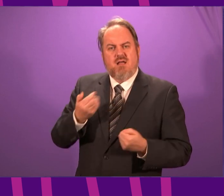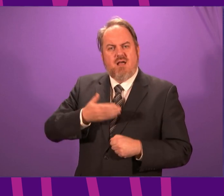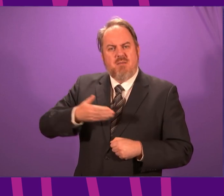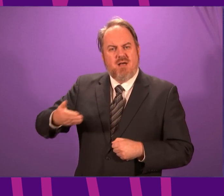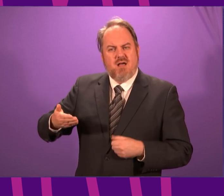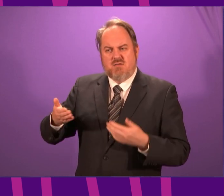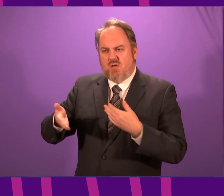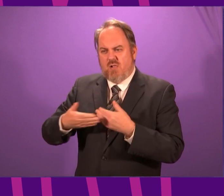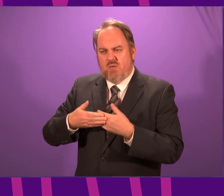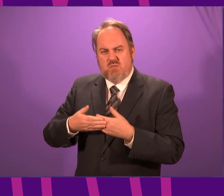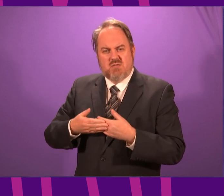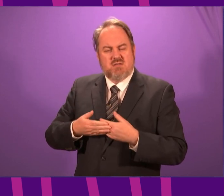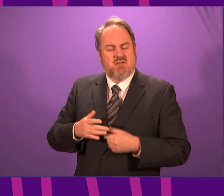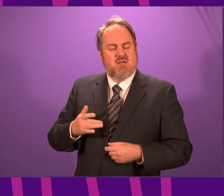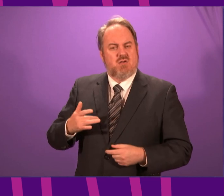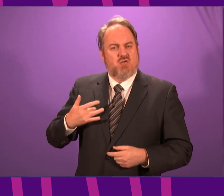toilets